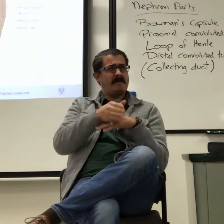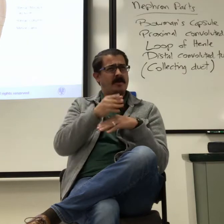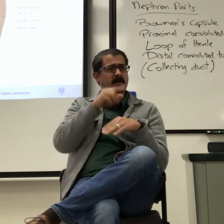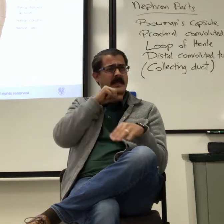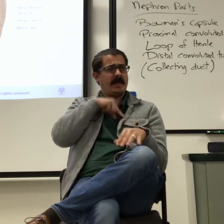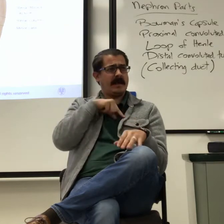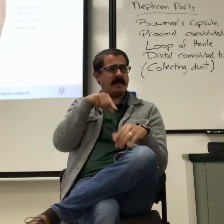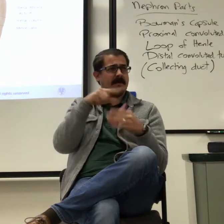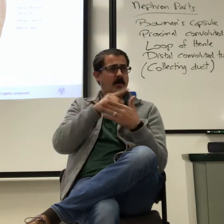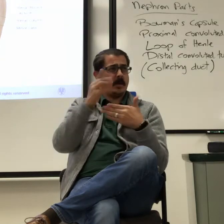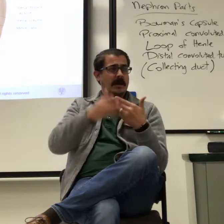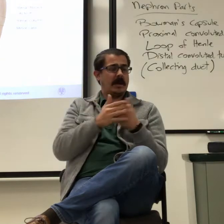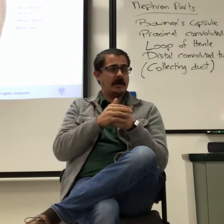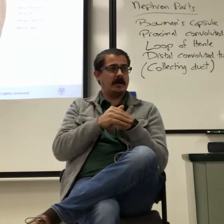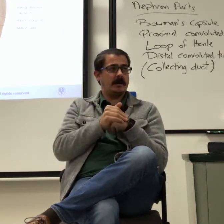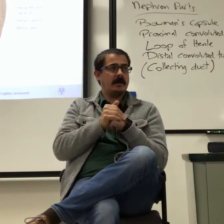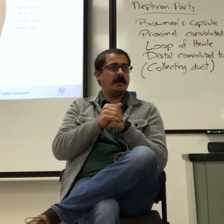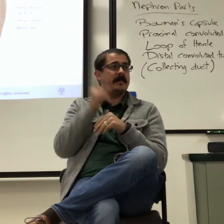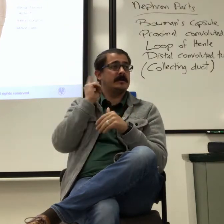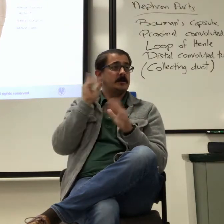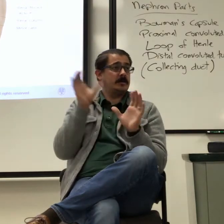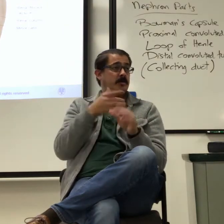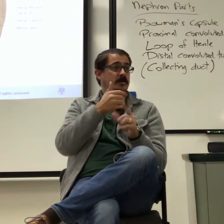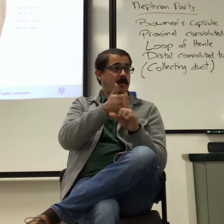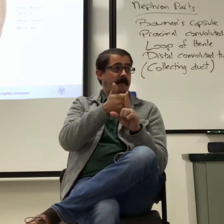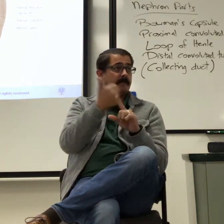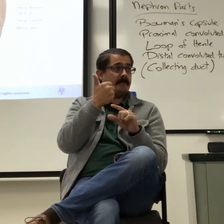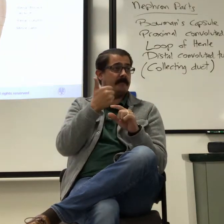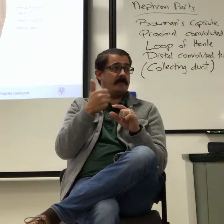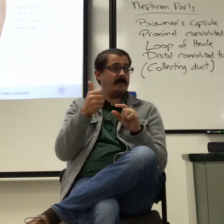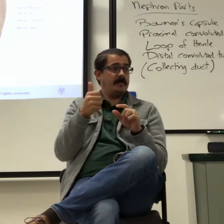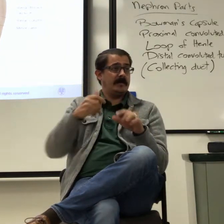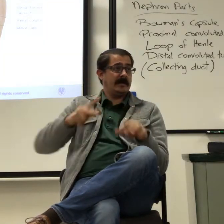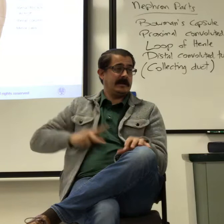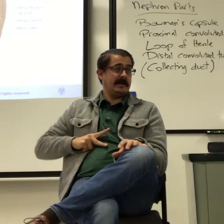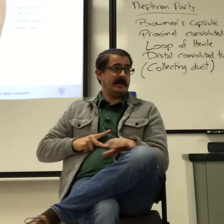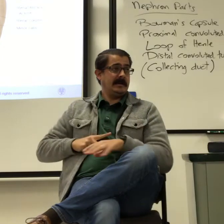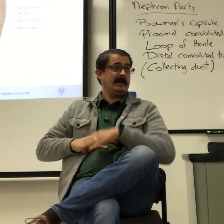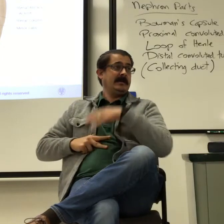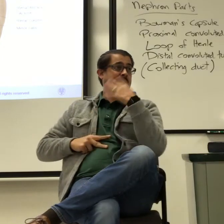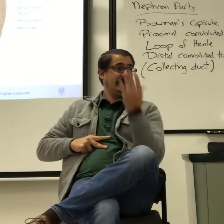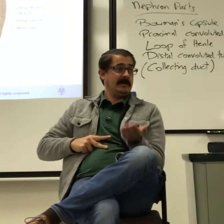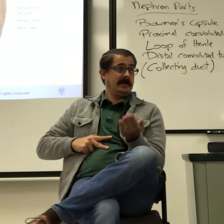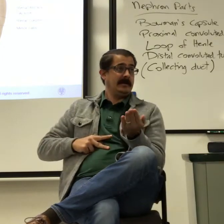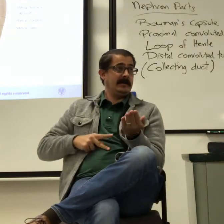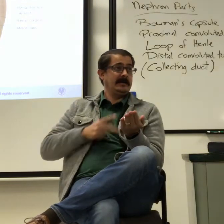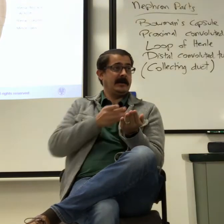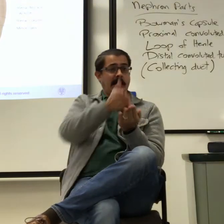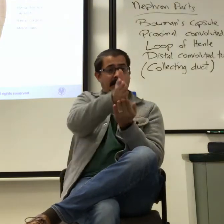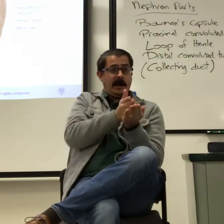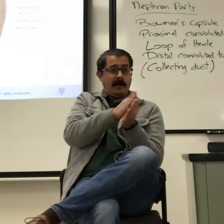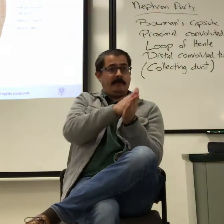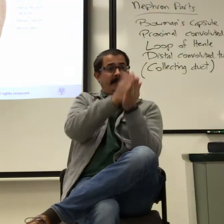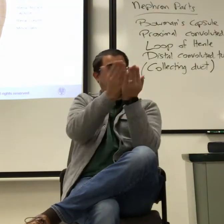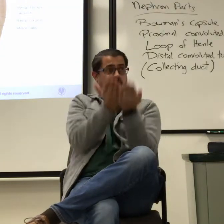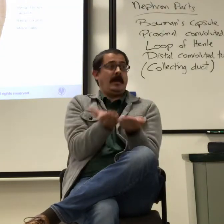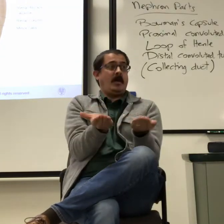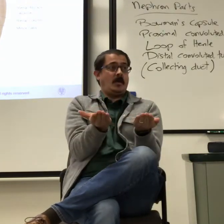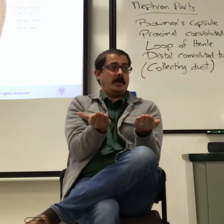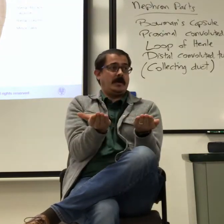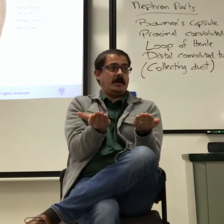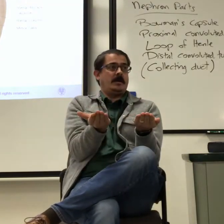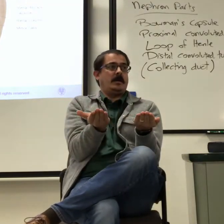weekend. Okay. And this is what you'll do. You'll just get it and cut it in half and just kind of like lay it open. And